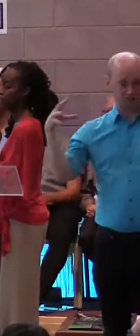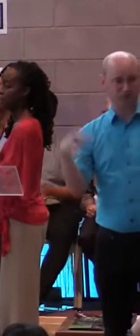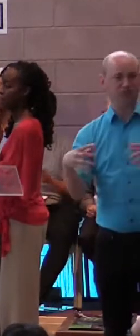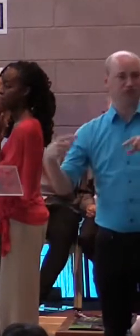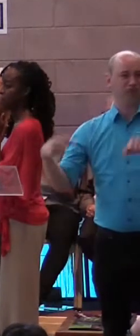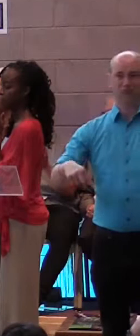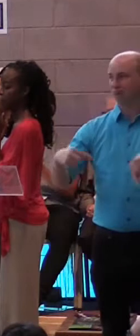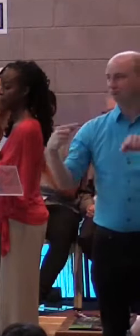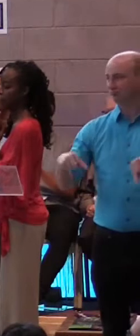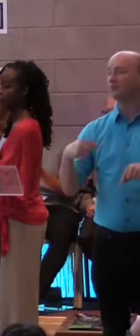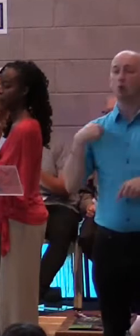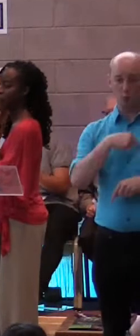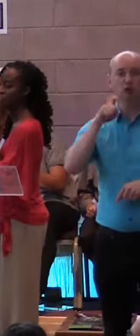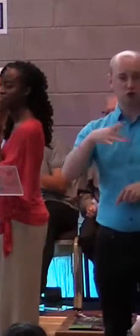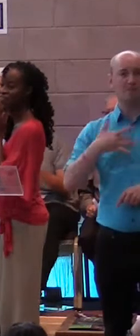We should be grateful.